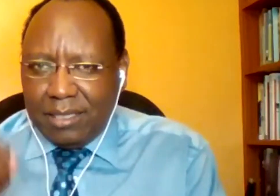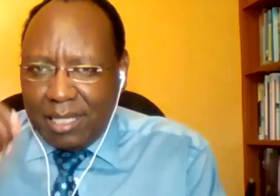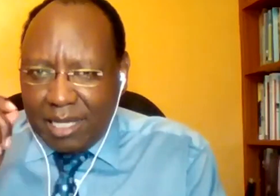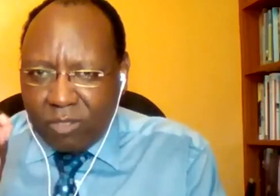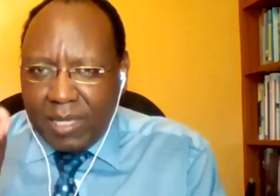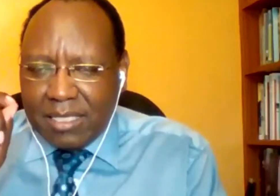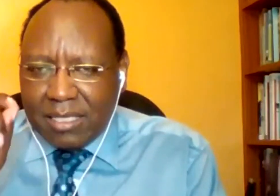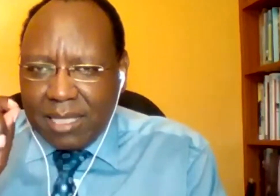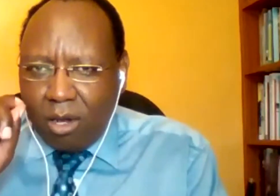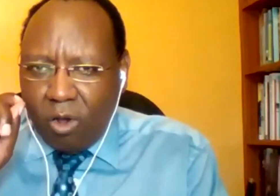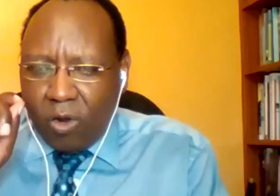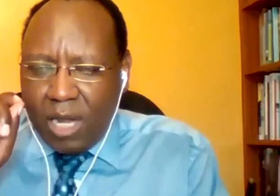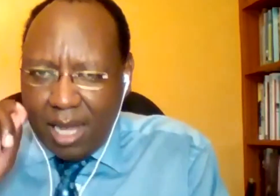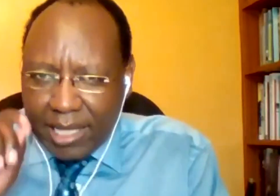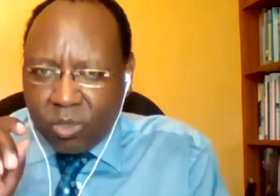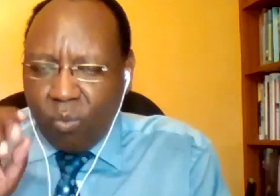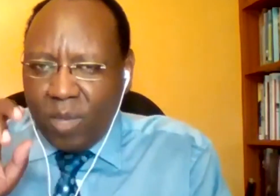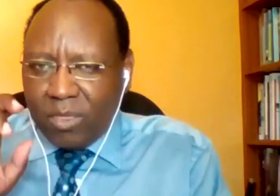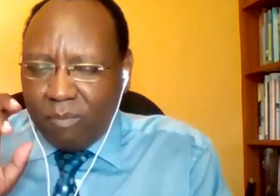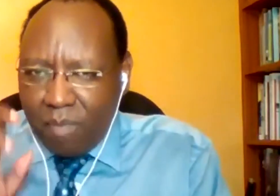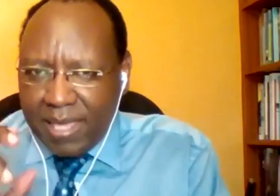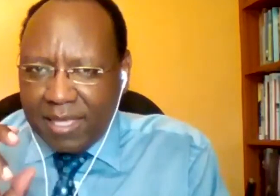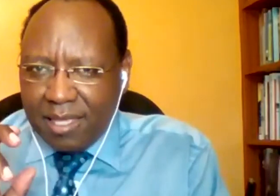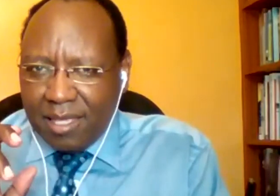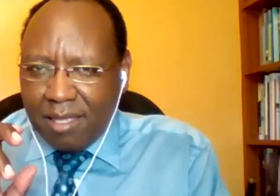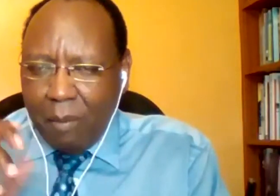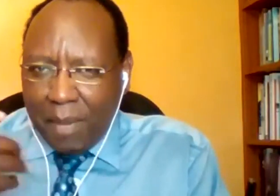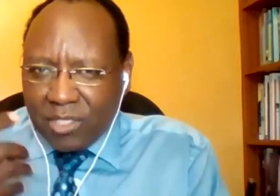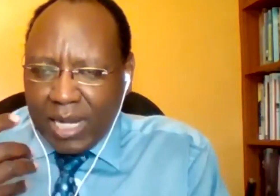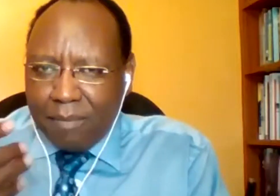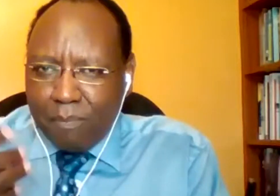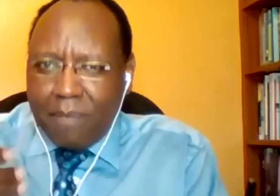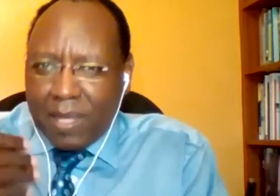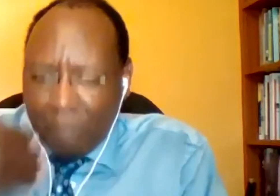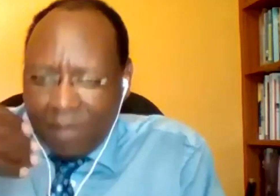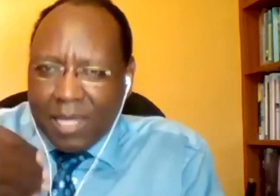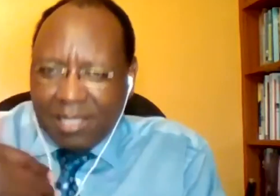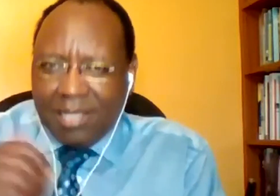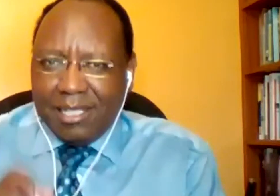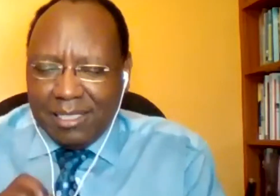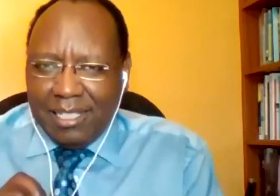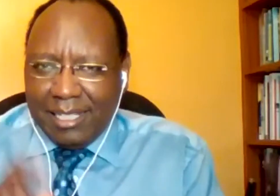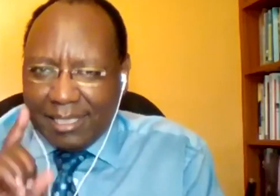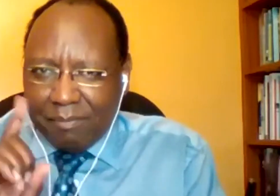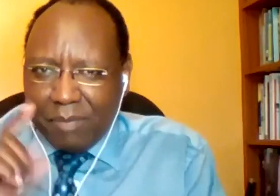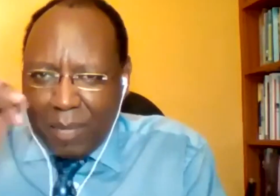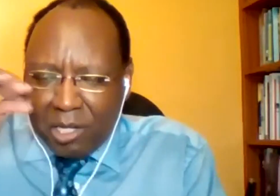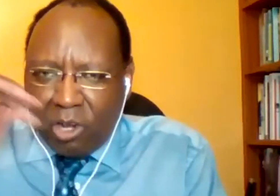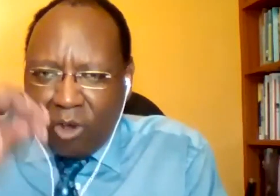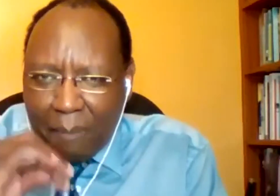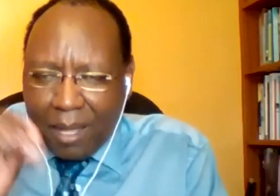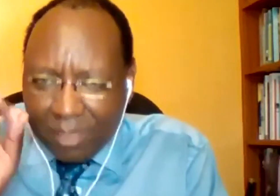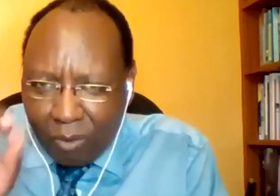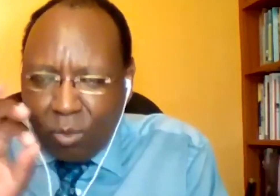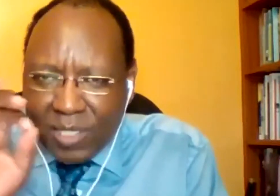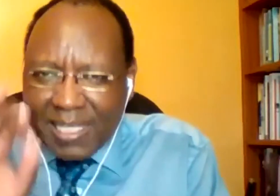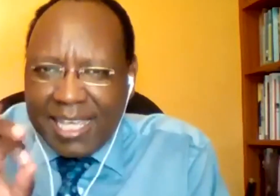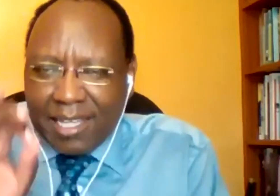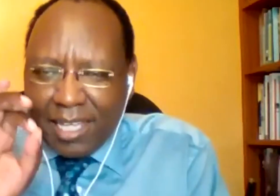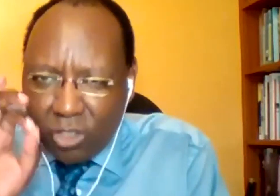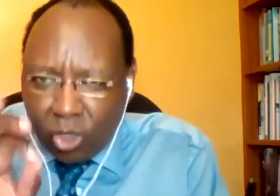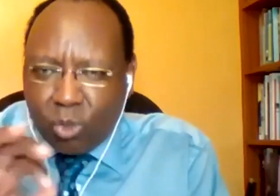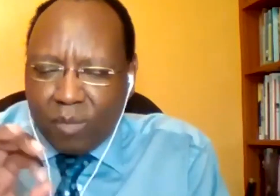my session today into two parts. The first part I'm going to be sharing with you in the form